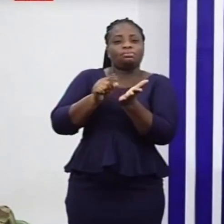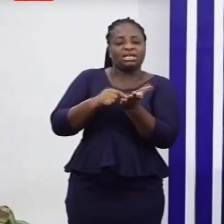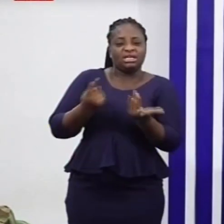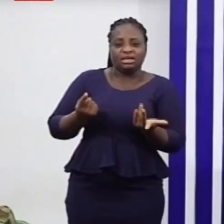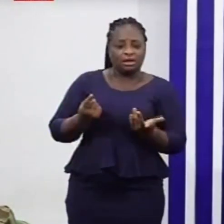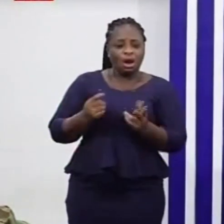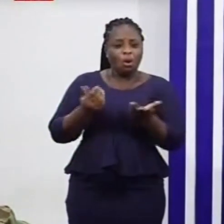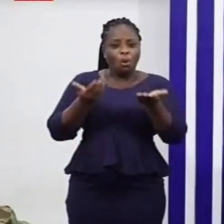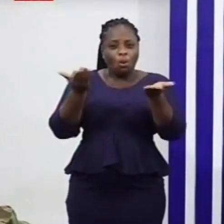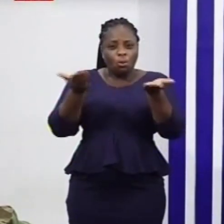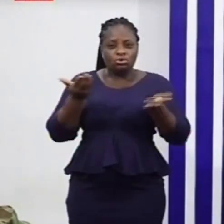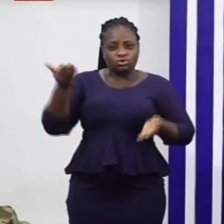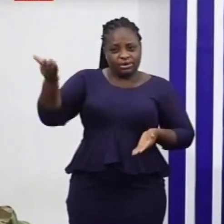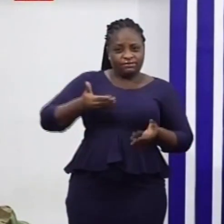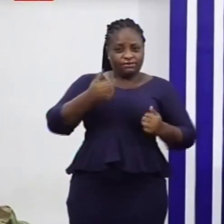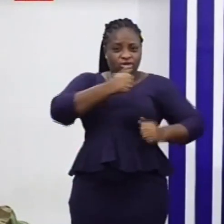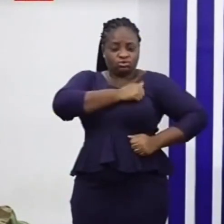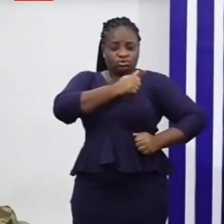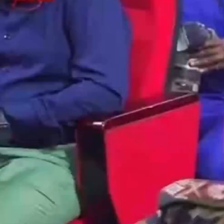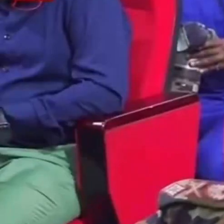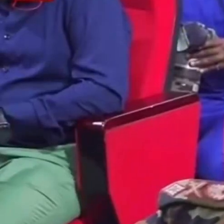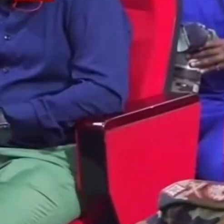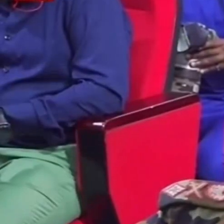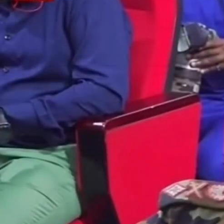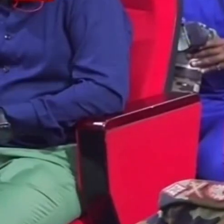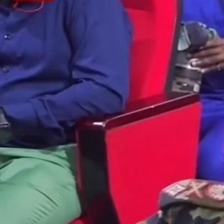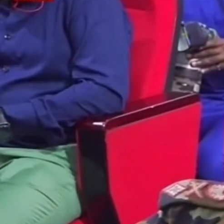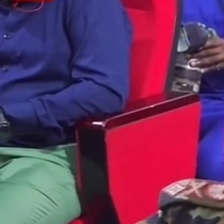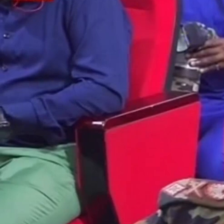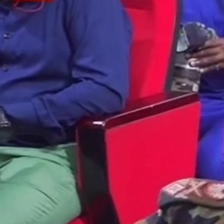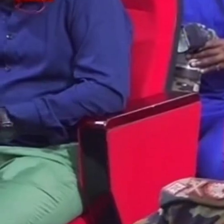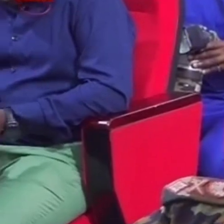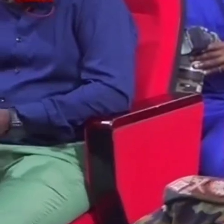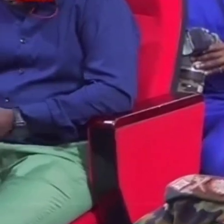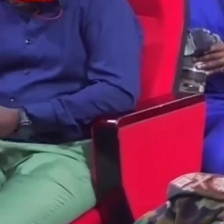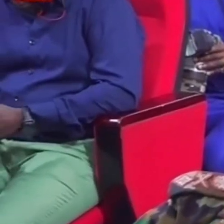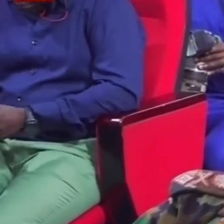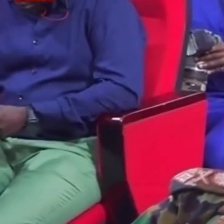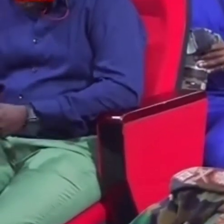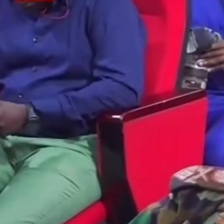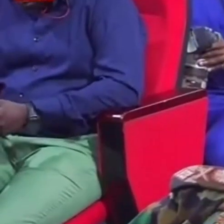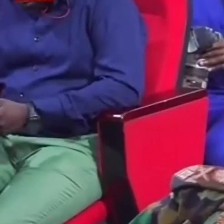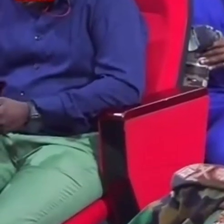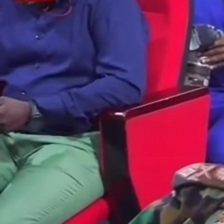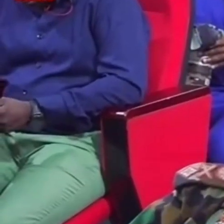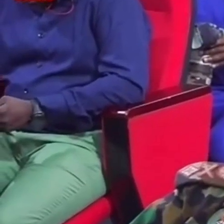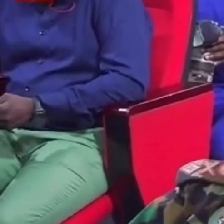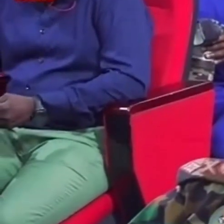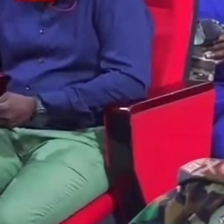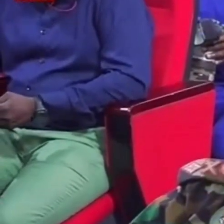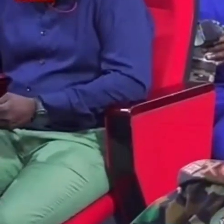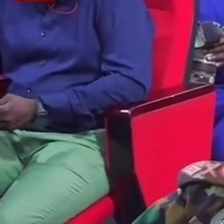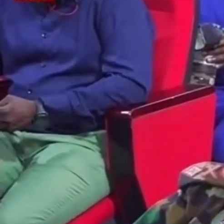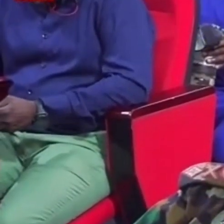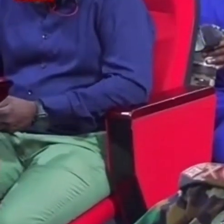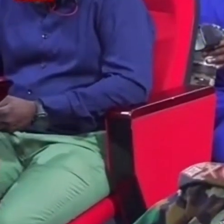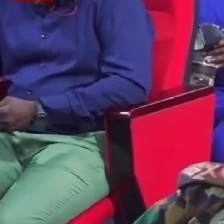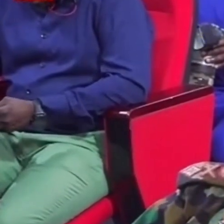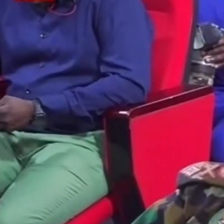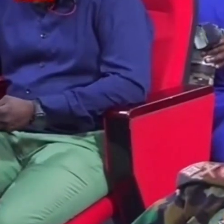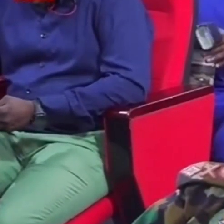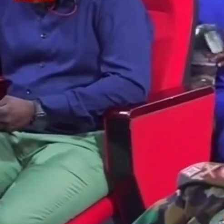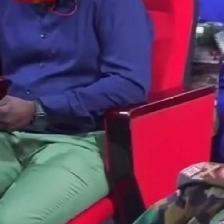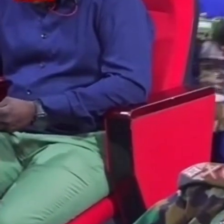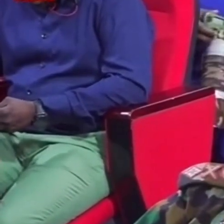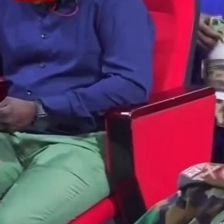to invite Brigadier General A.Y. Nsia, General Officer Commanding Headquarters Southern Command, Kweshi Ridge,